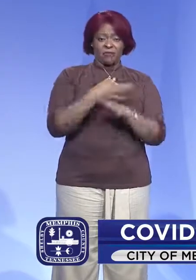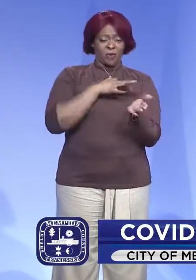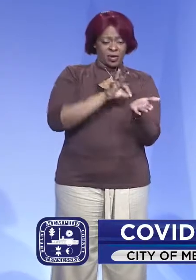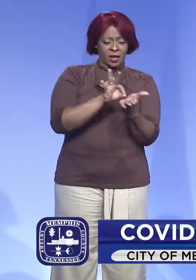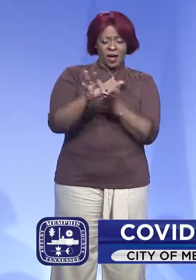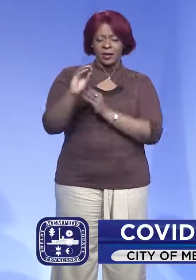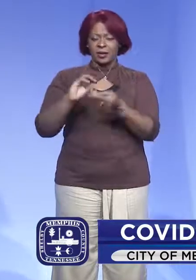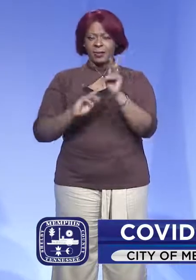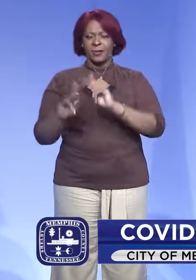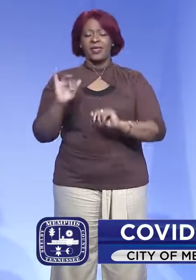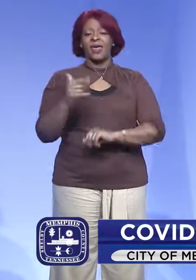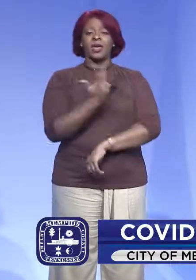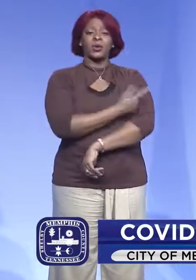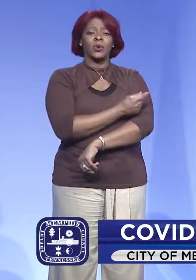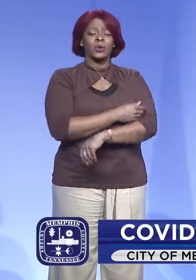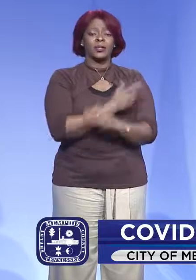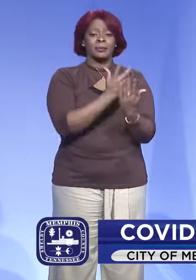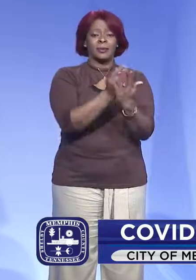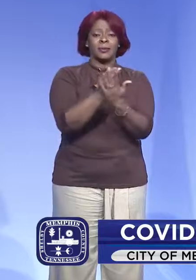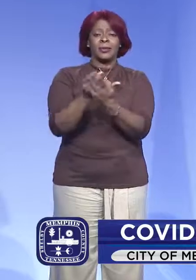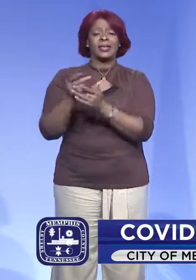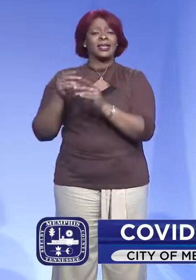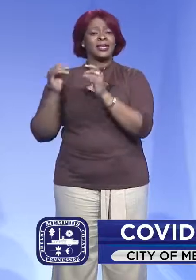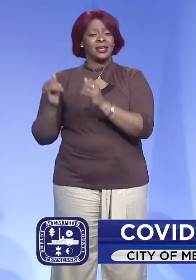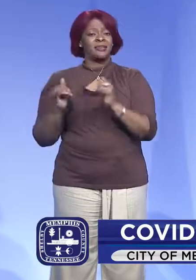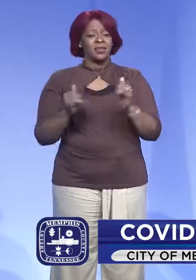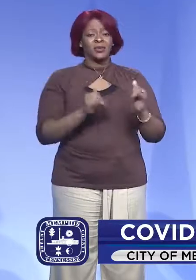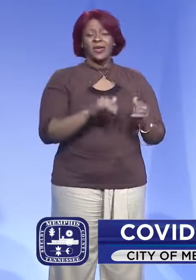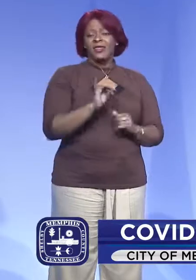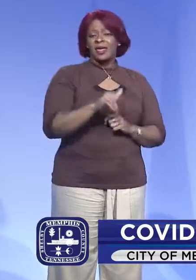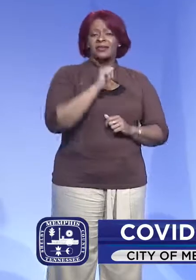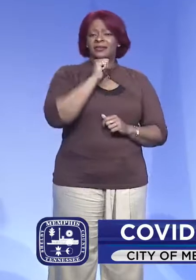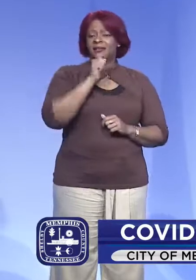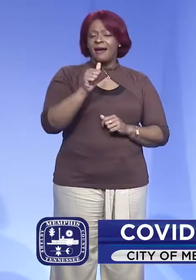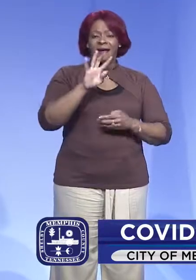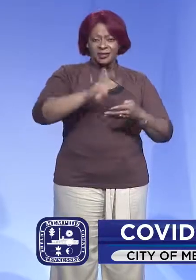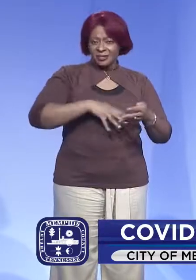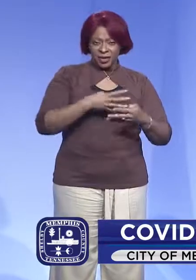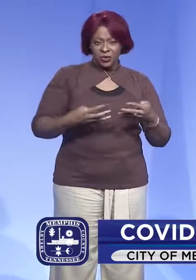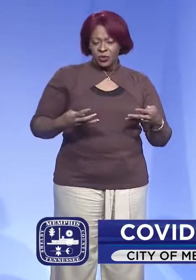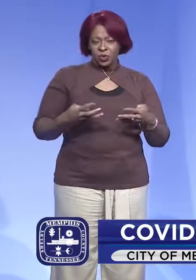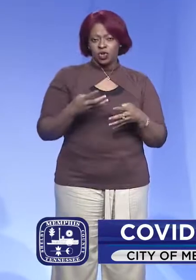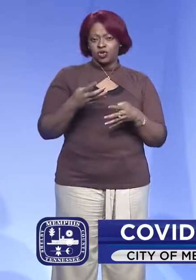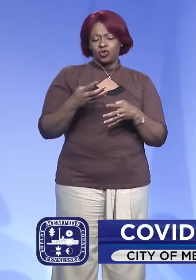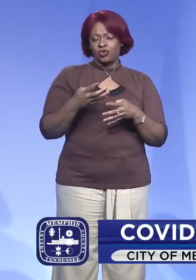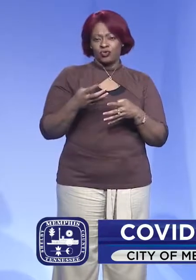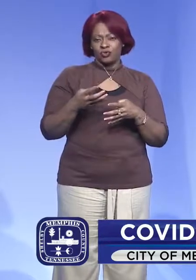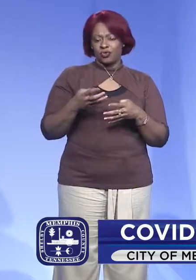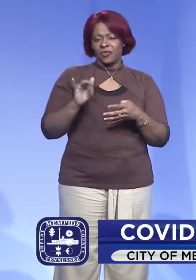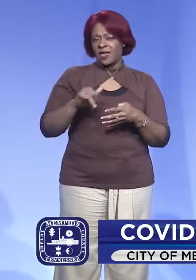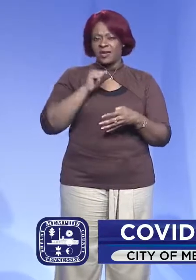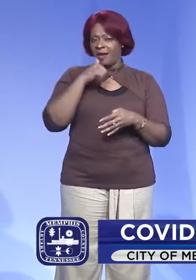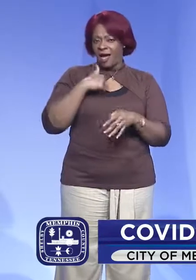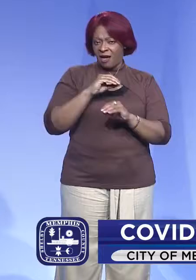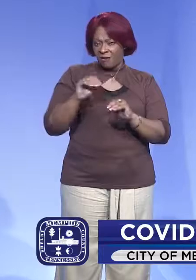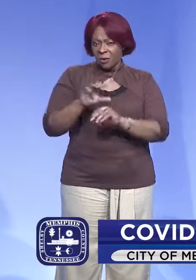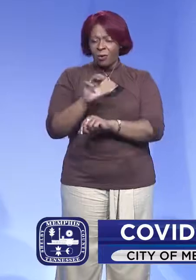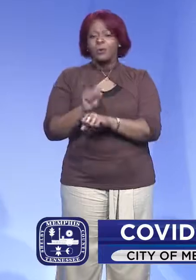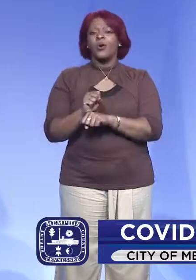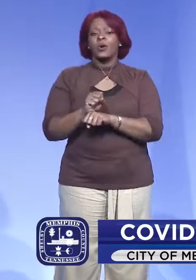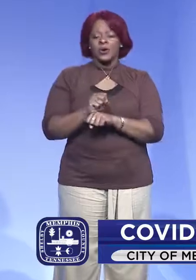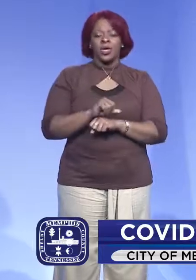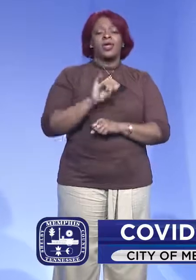the number of doses that were administered to individuals that were not scheduled they did not have appointments